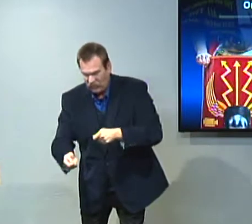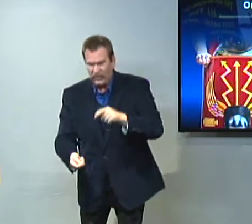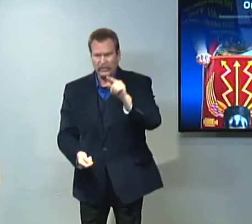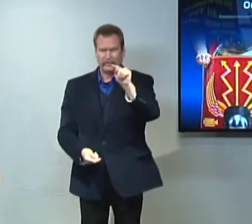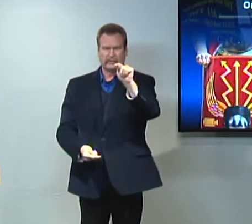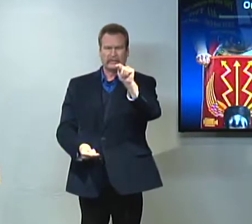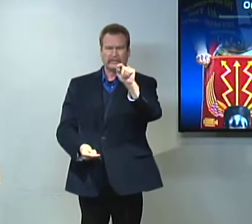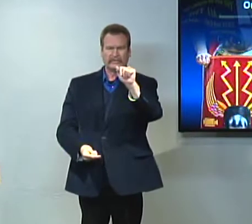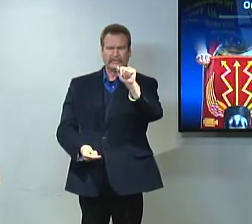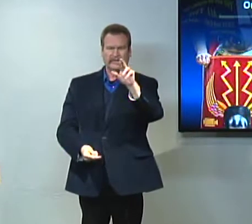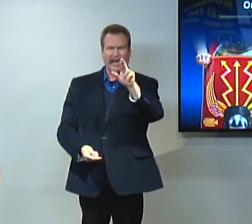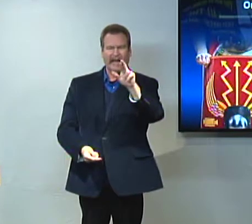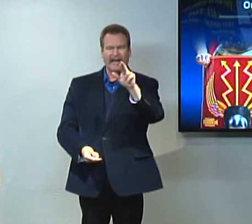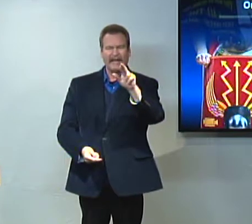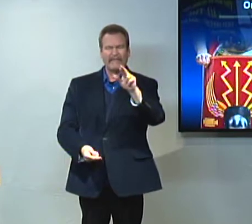they